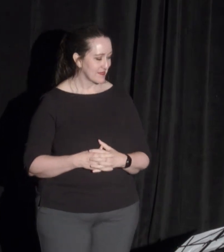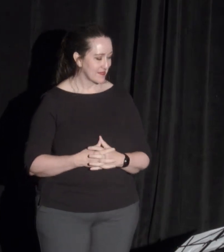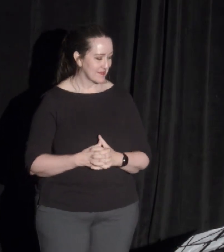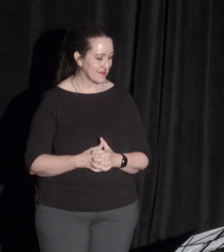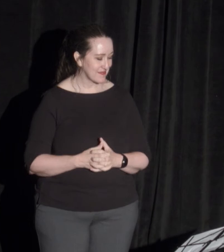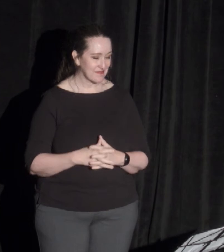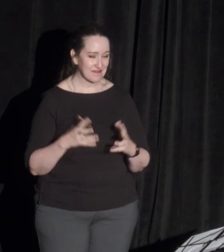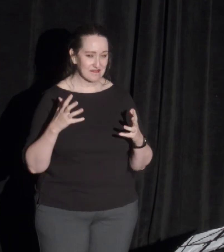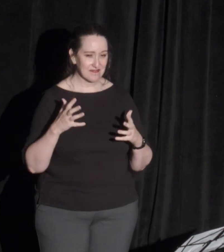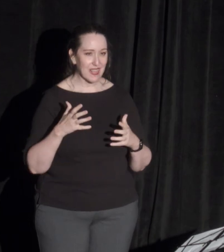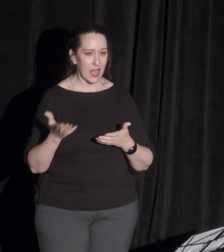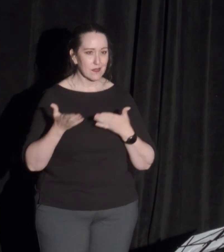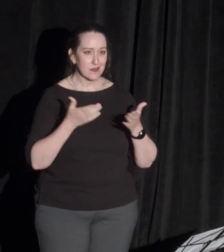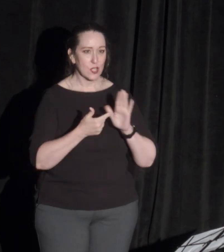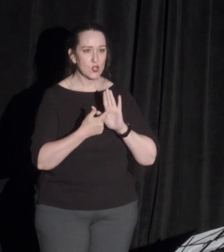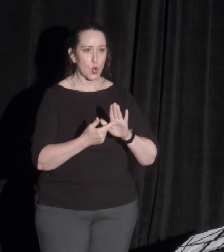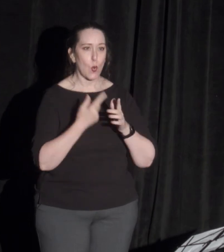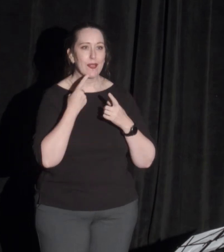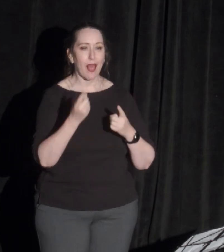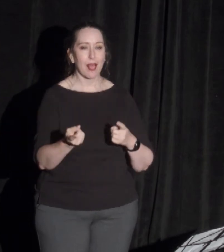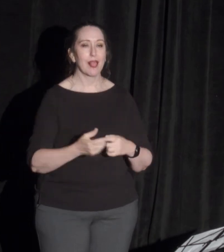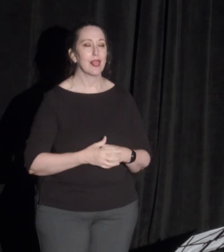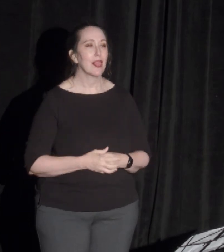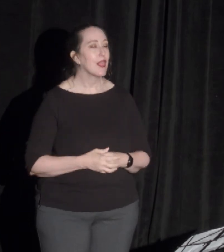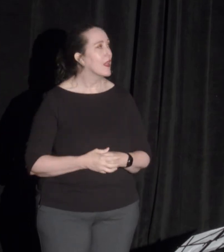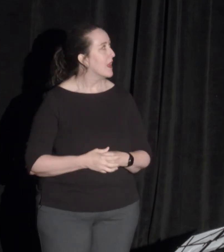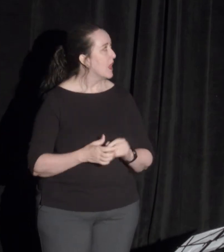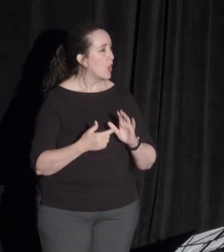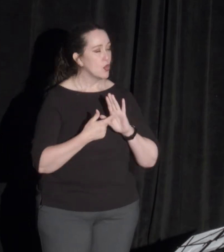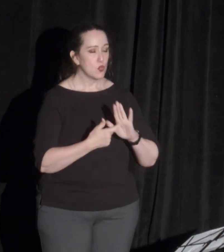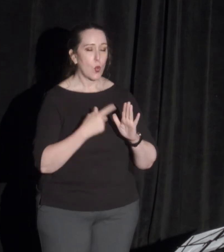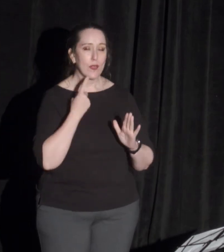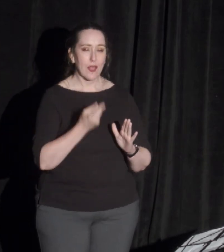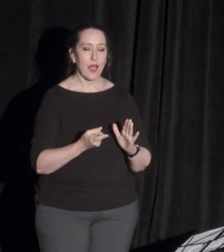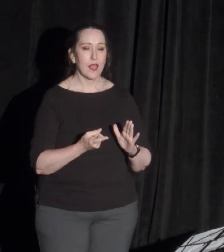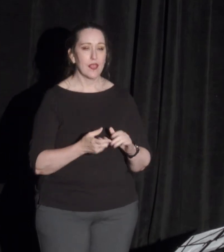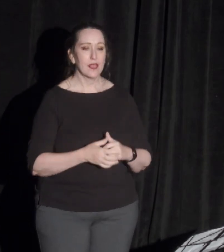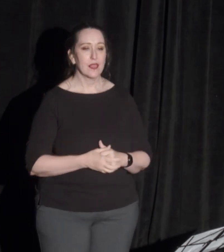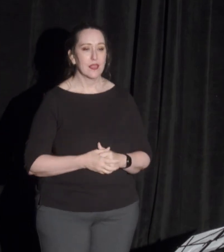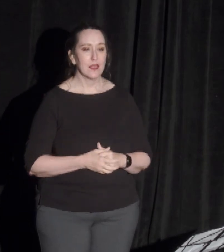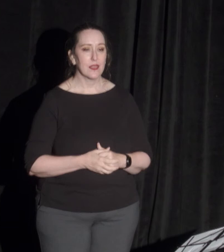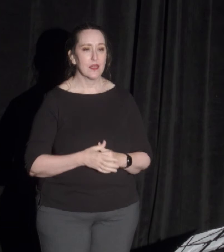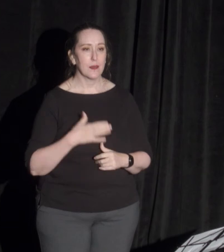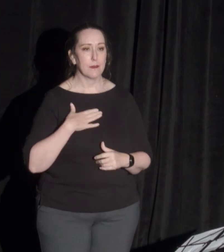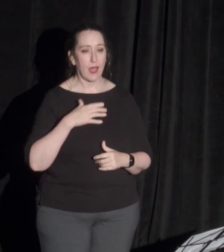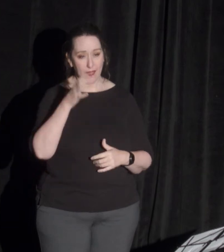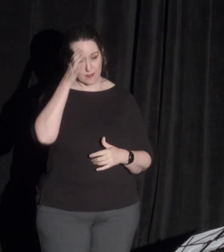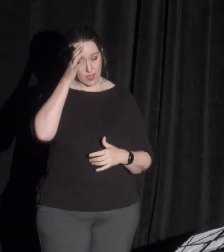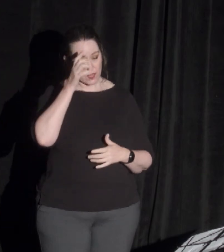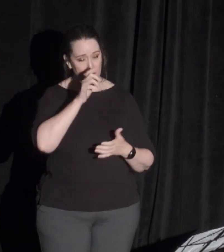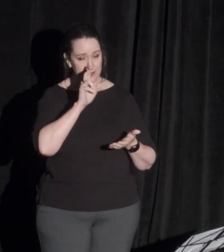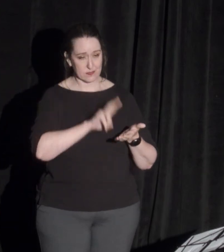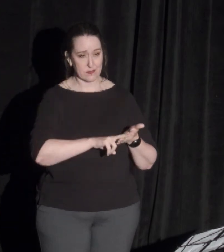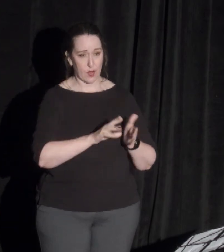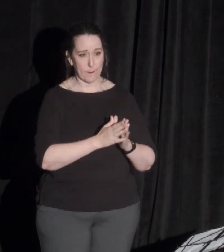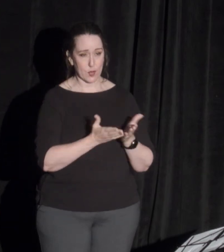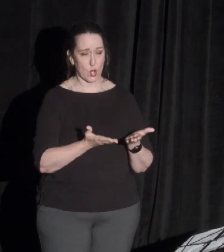I brought a show and tell. And the show and tell is my father's autograph book from